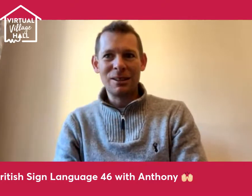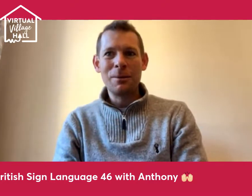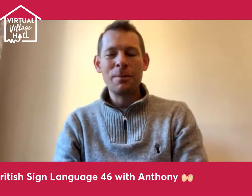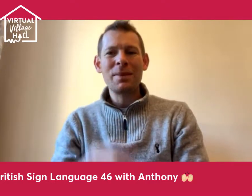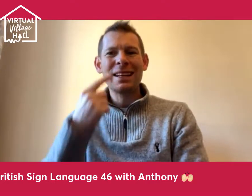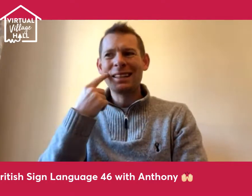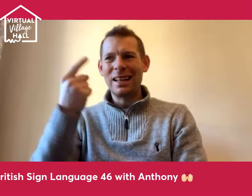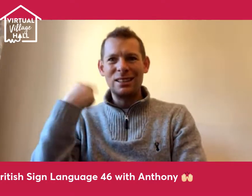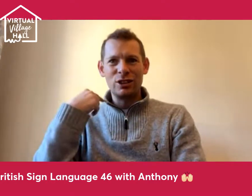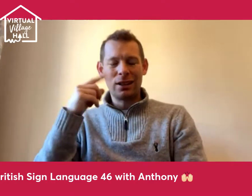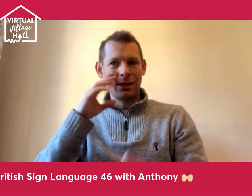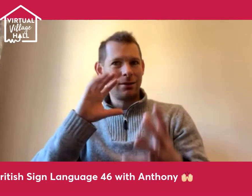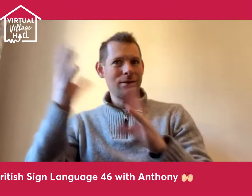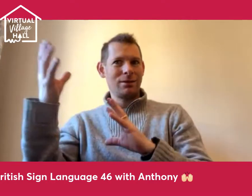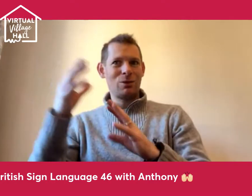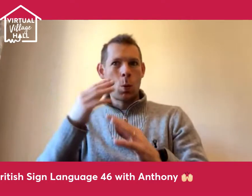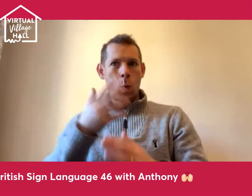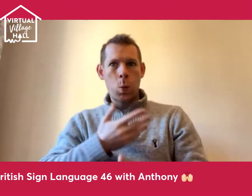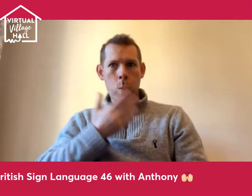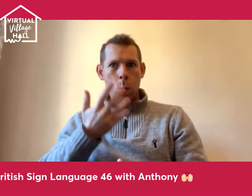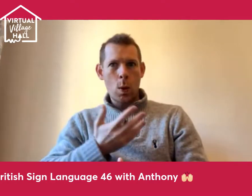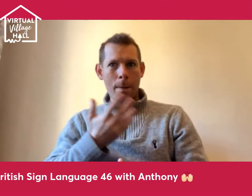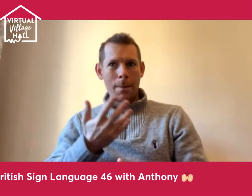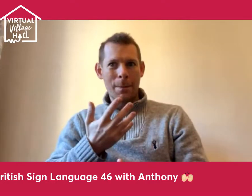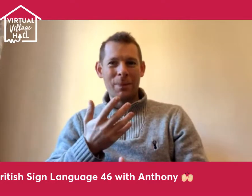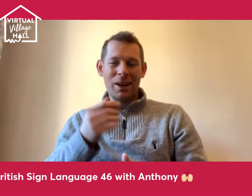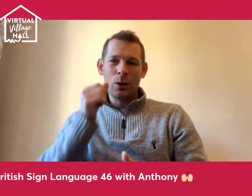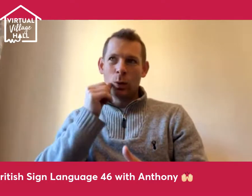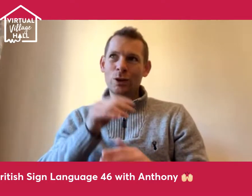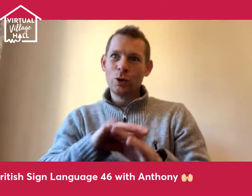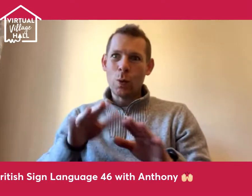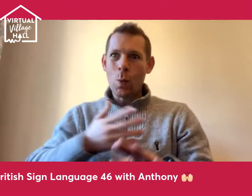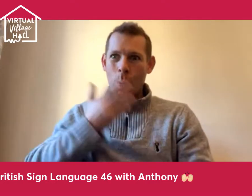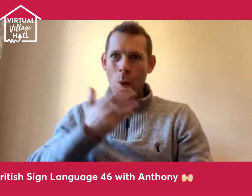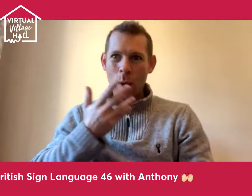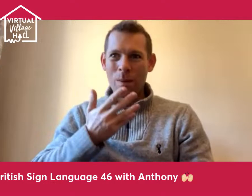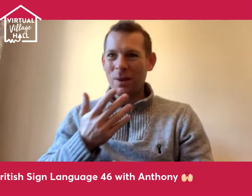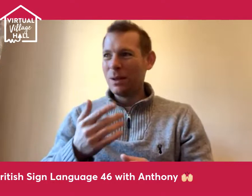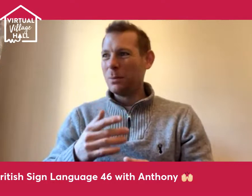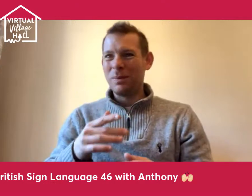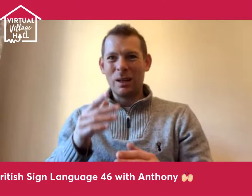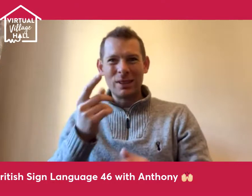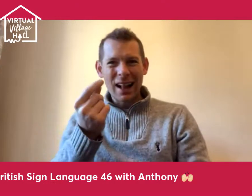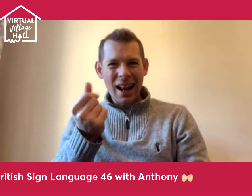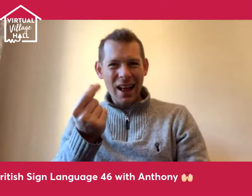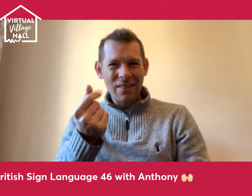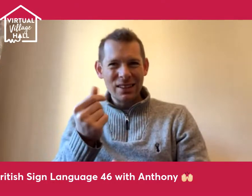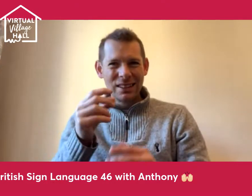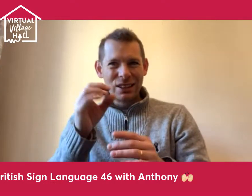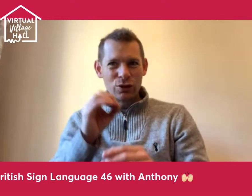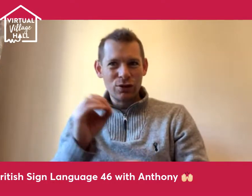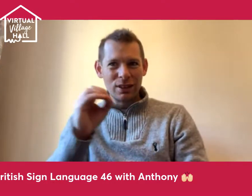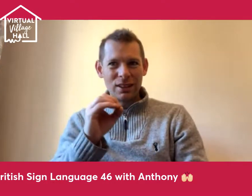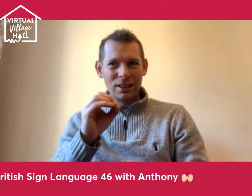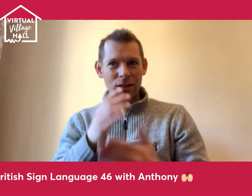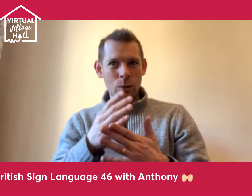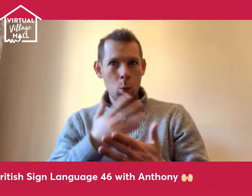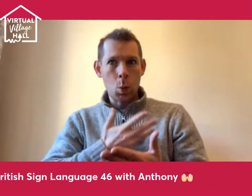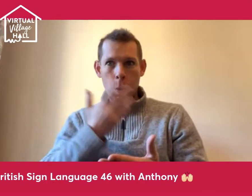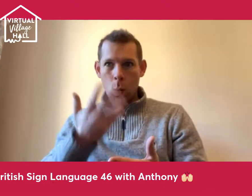was down to -3 there. Yesterday was very different, very warm, but not particularly pleasant. I think it was actually about